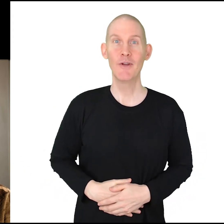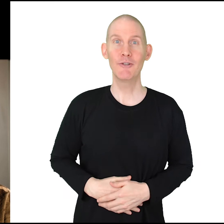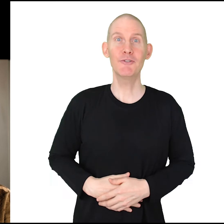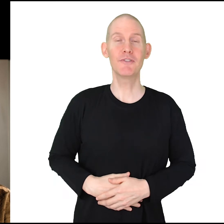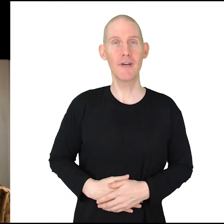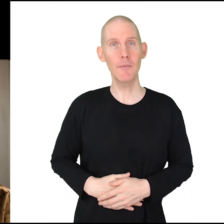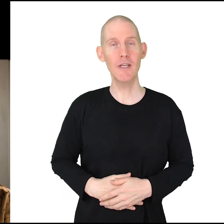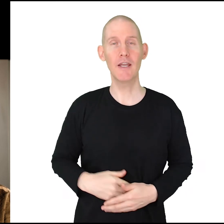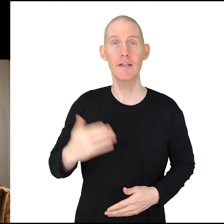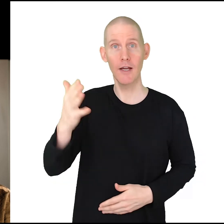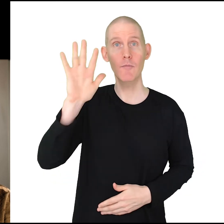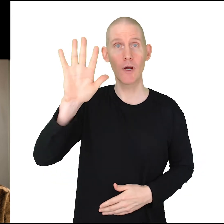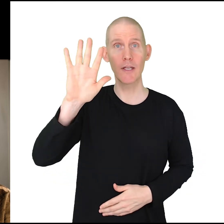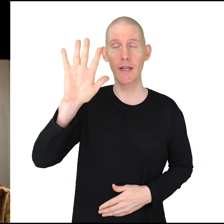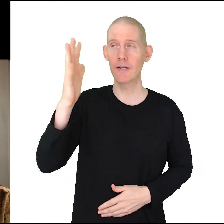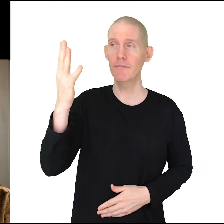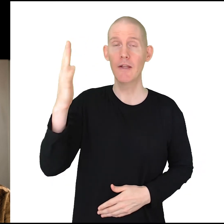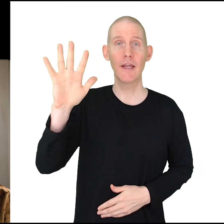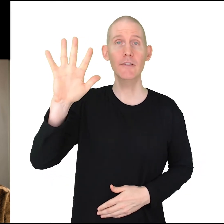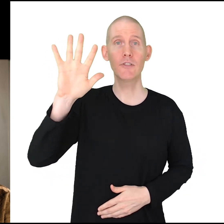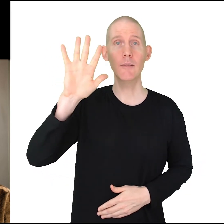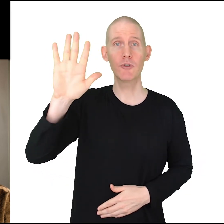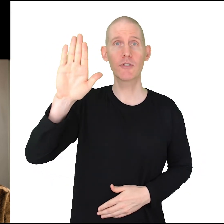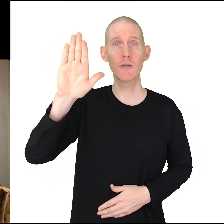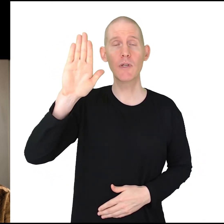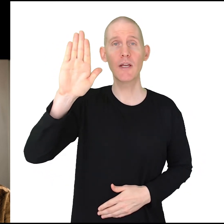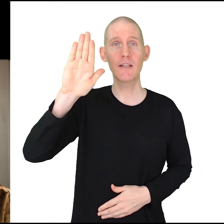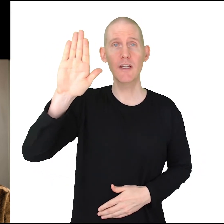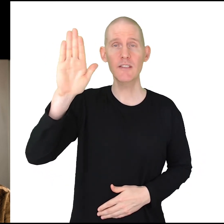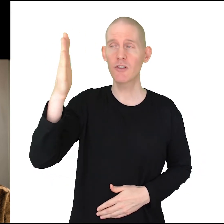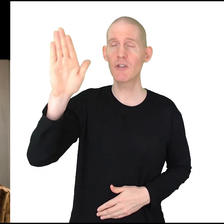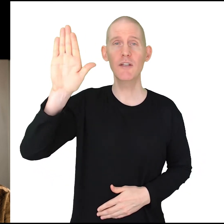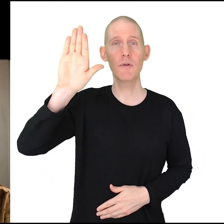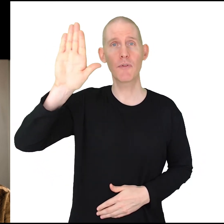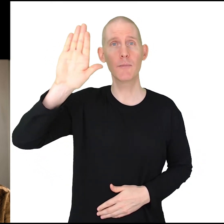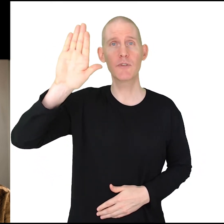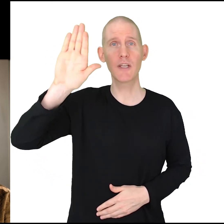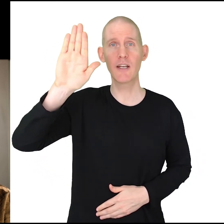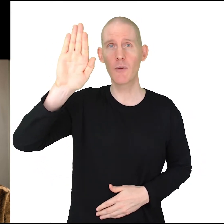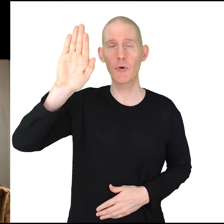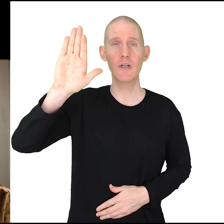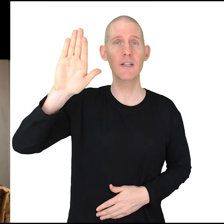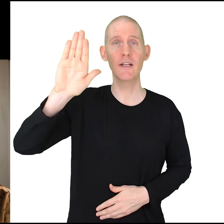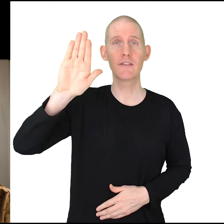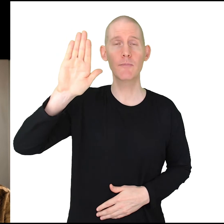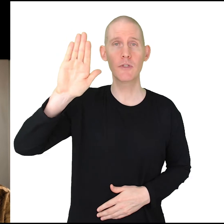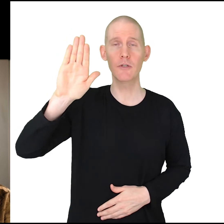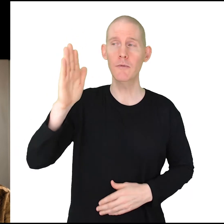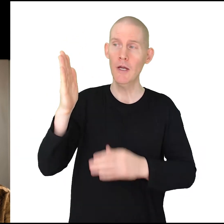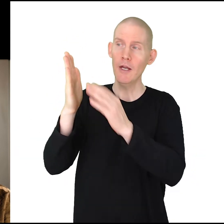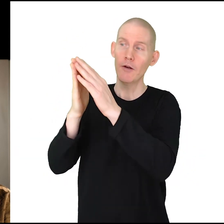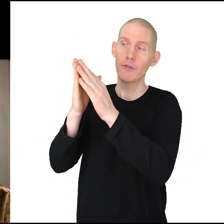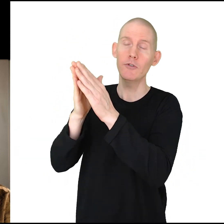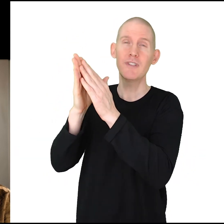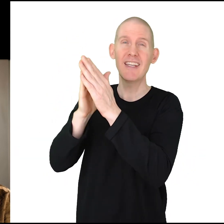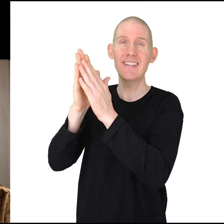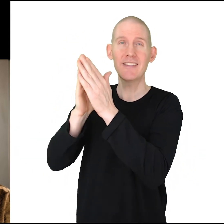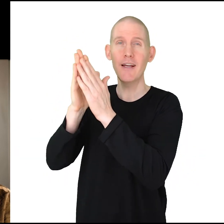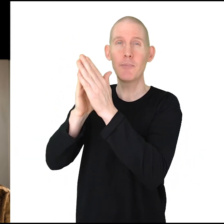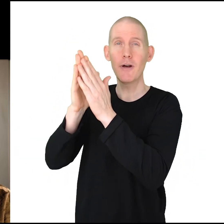Use your dominant hand. I'm right-handed. Hand shape's just going to be like this. You can leave your thumb sticking out, put it in. That's up to you. Use the inside part of the